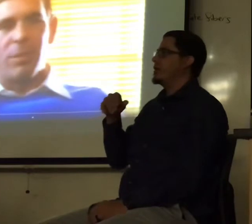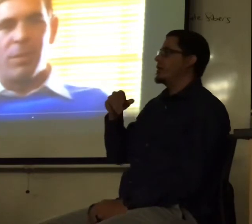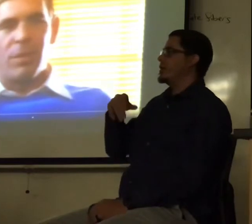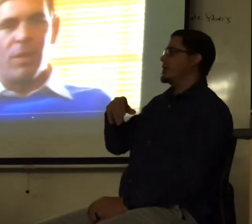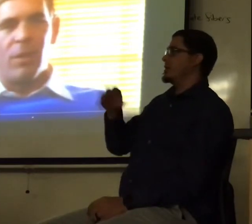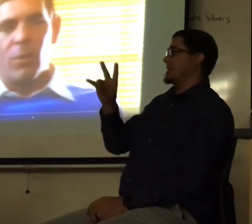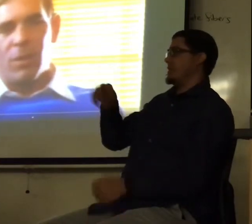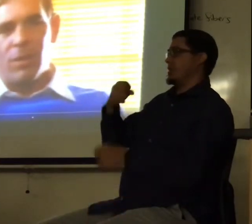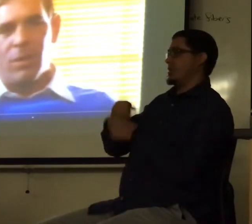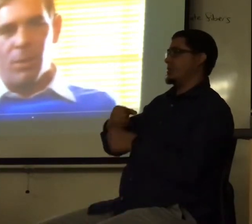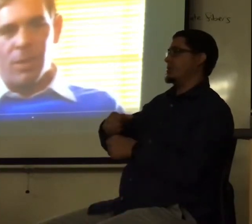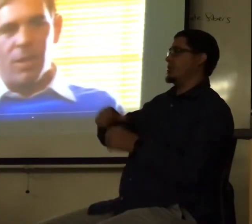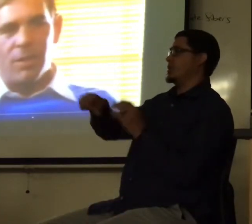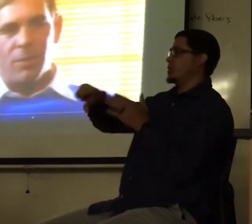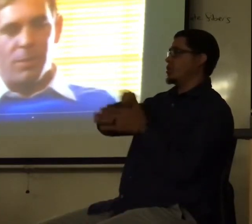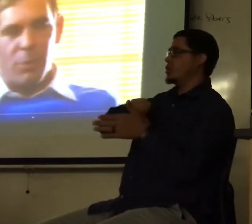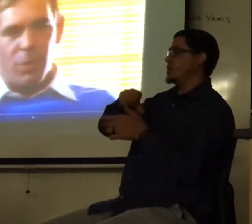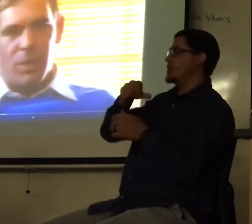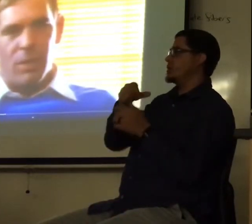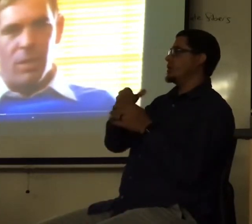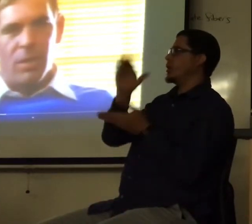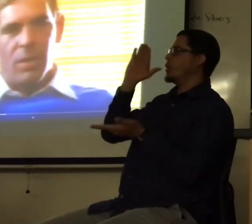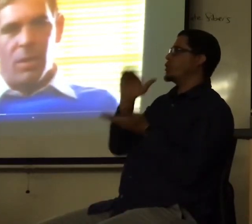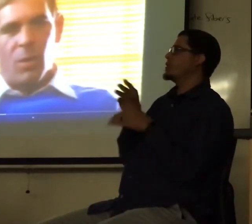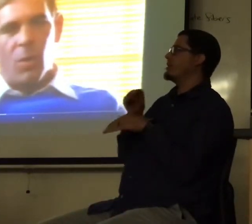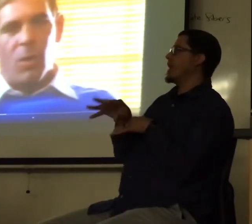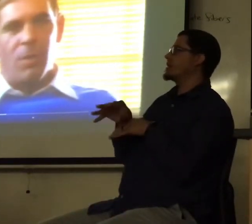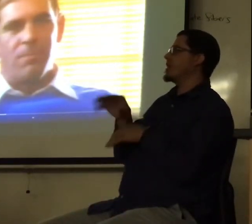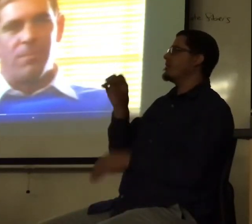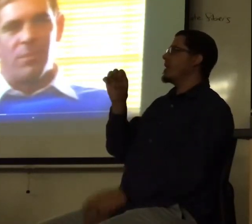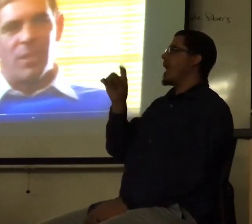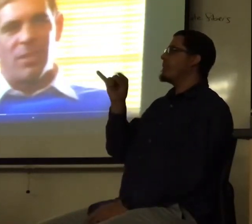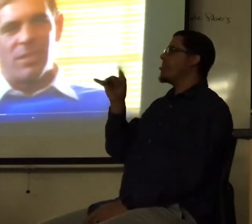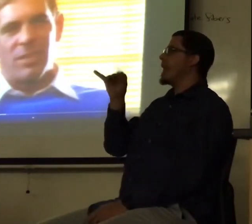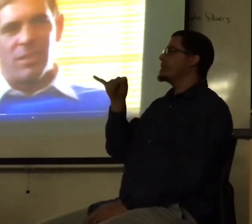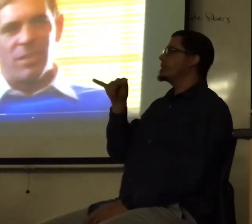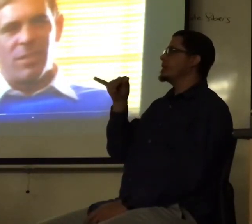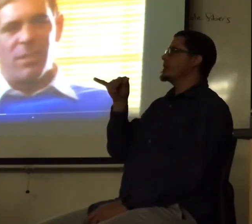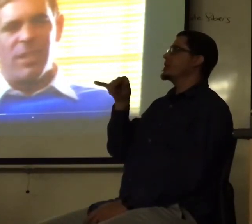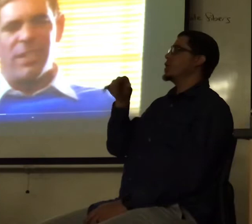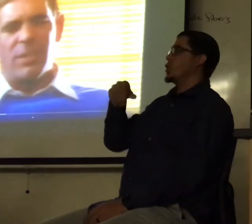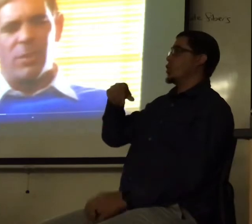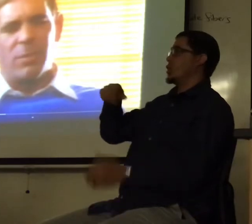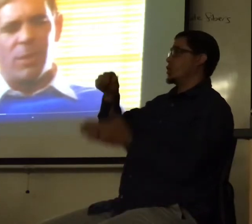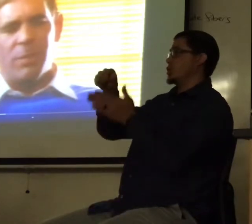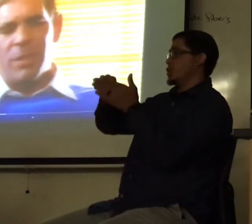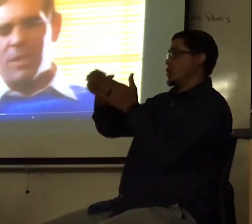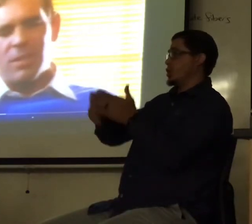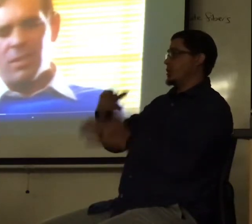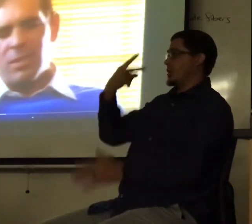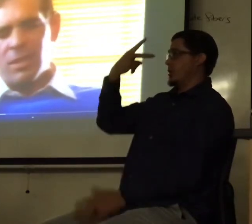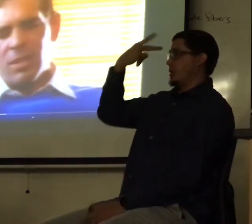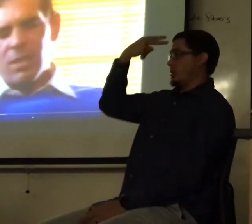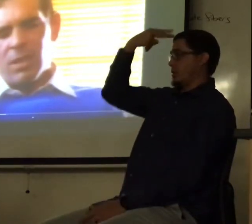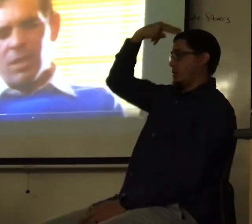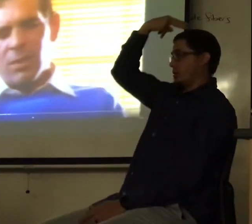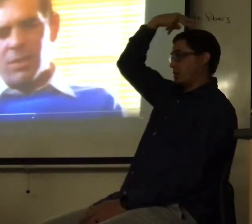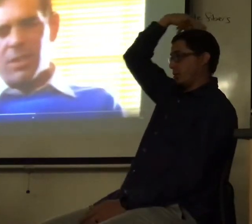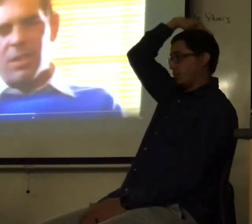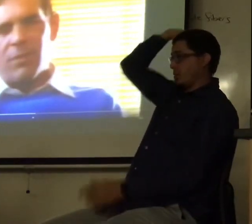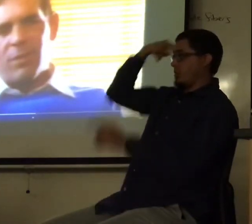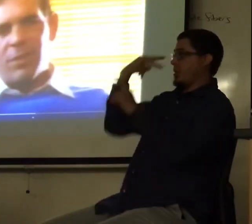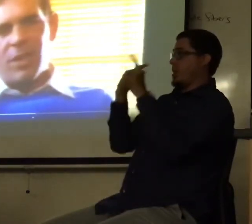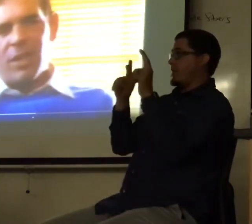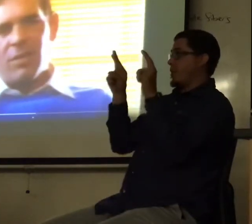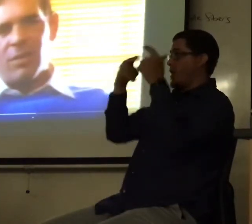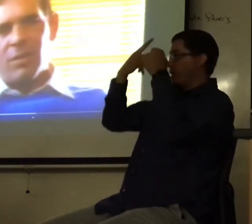brain surgery to allay the effects of severe epilepsy. His surgeon cut the nerve fibers connecting his left hemisphere